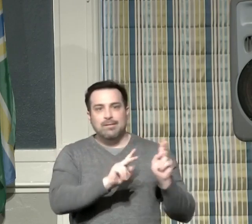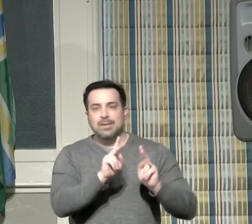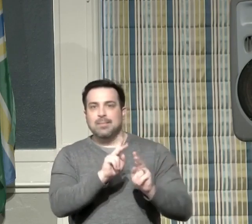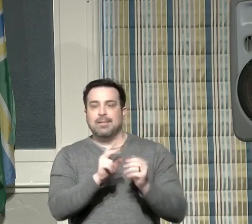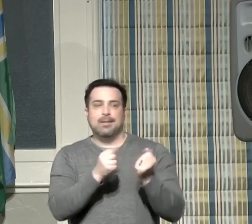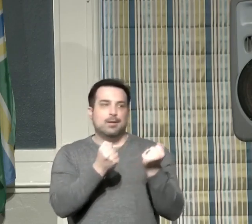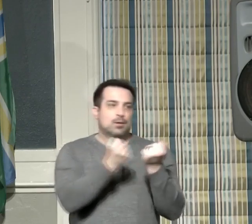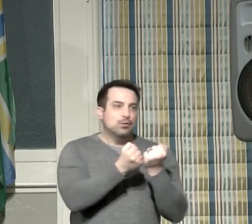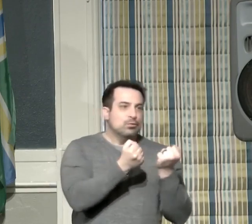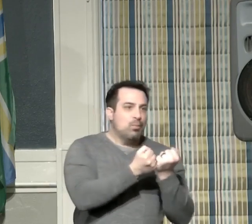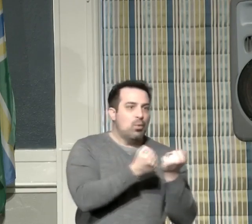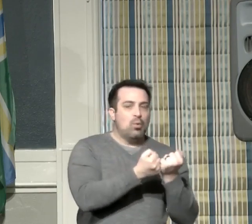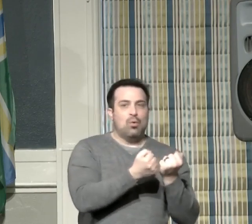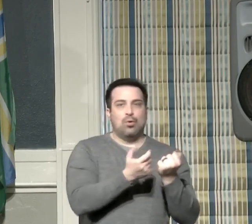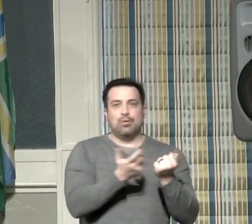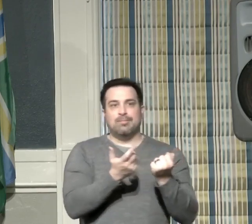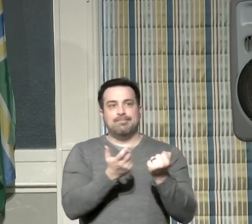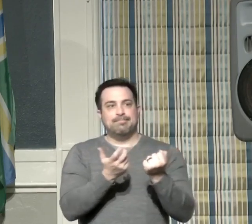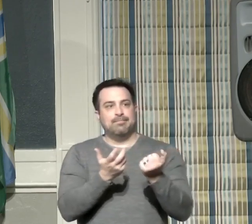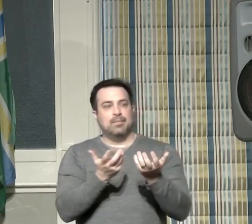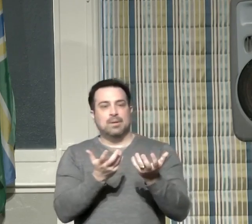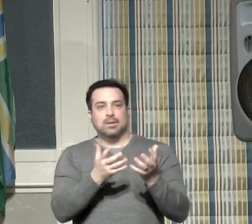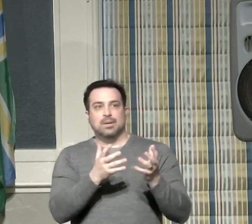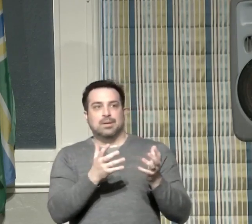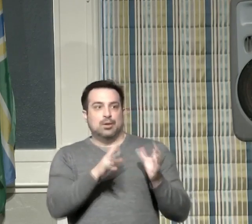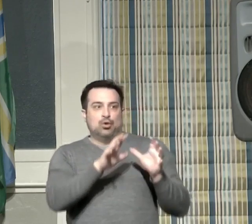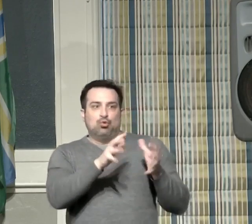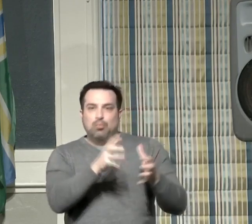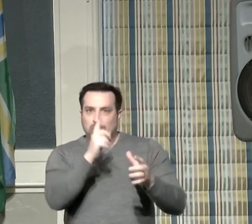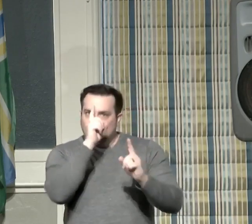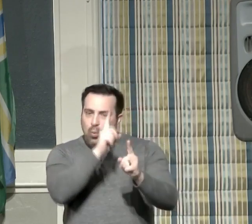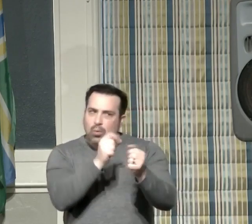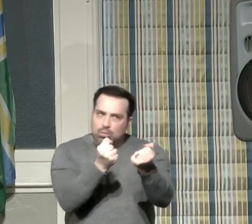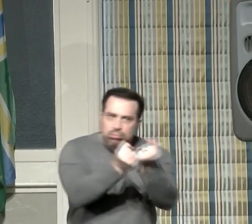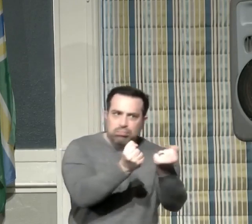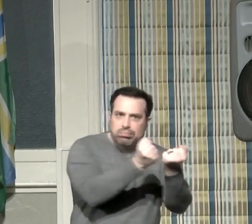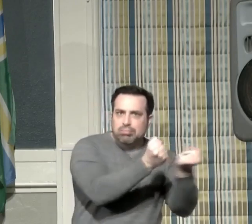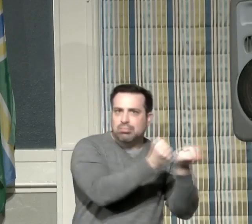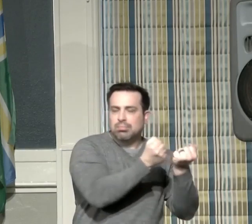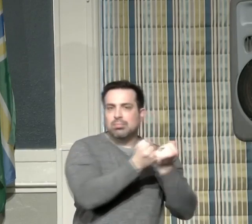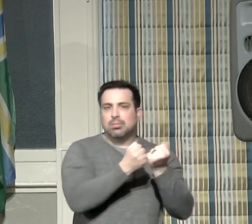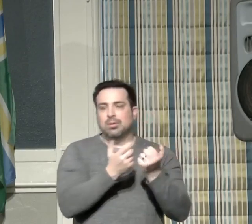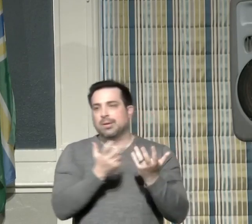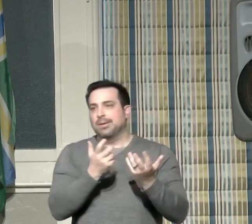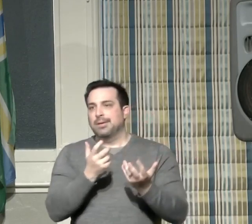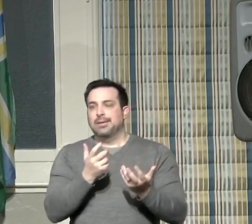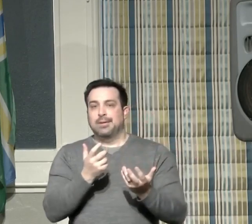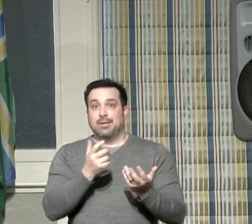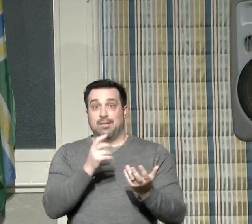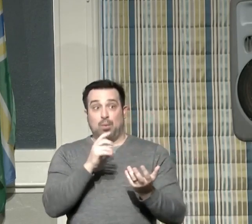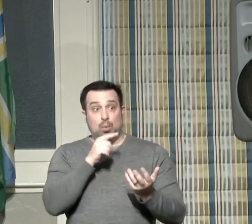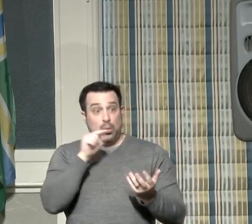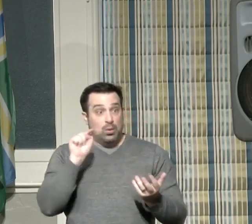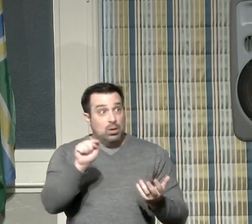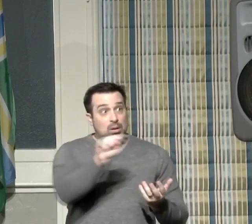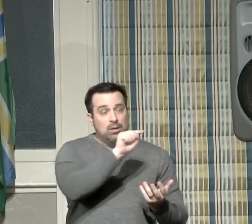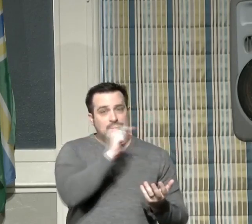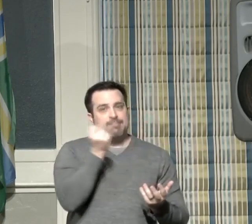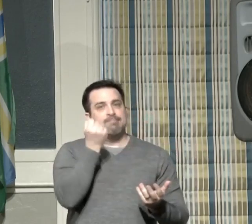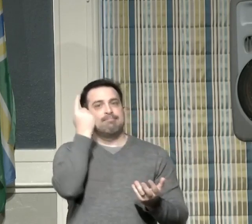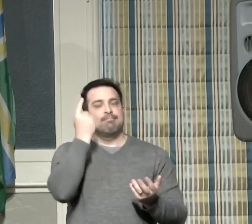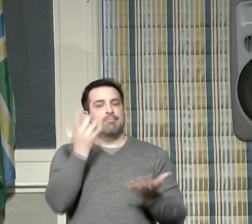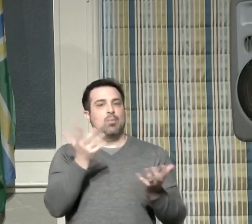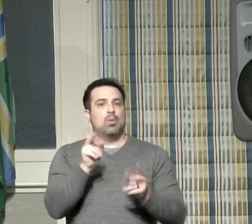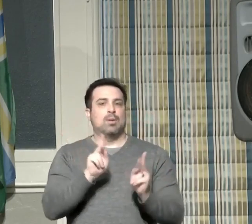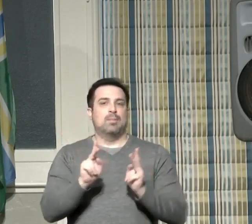support this advocacy groups and support groups that work in these worlds in order to understand what folks